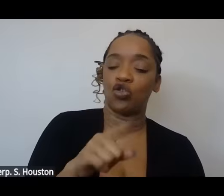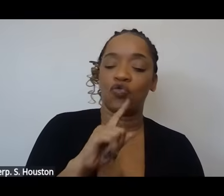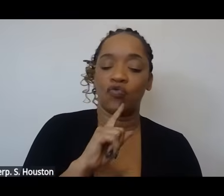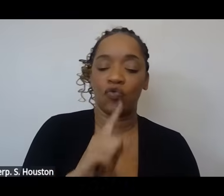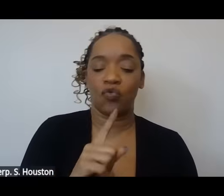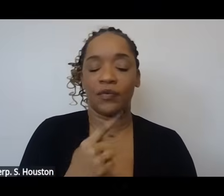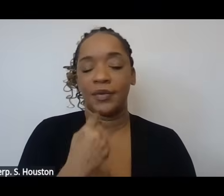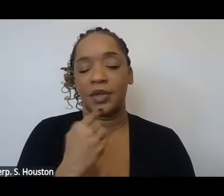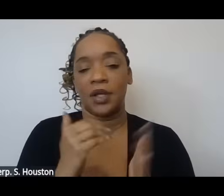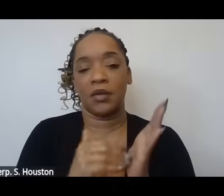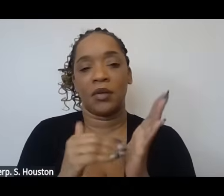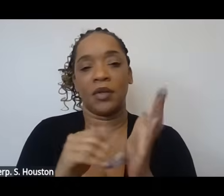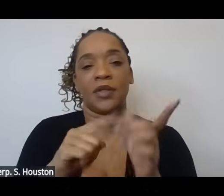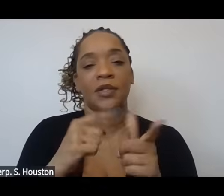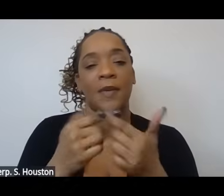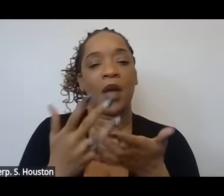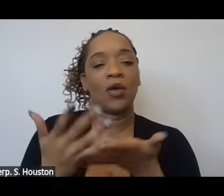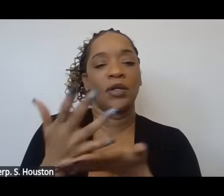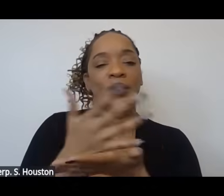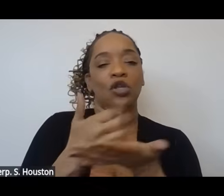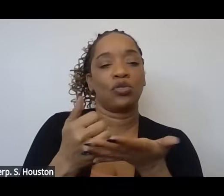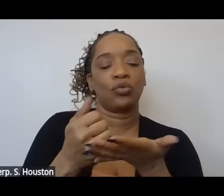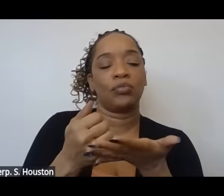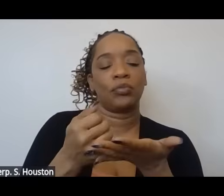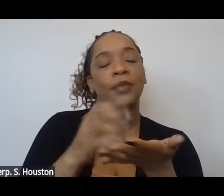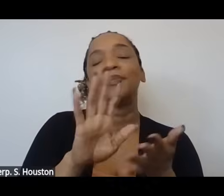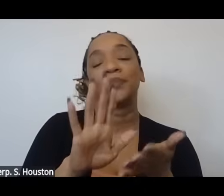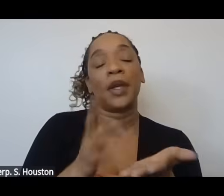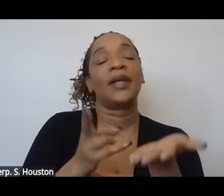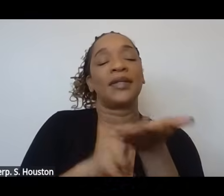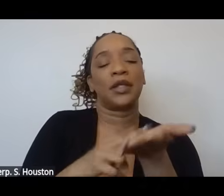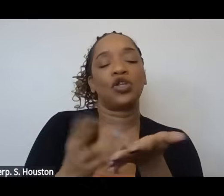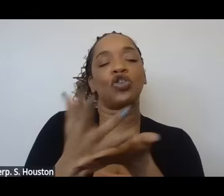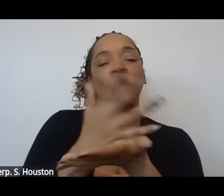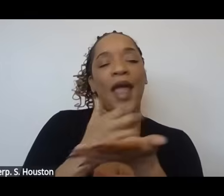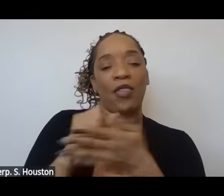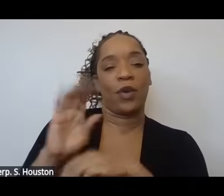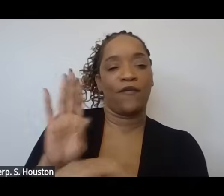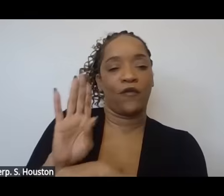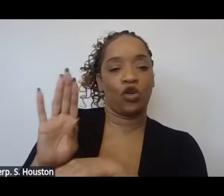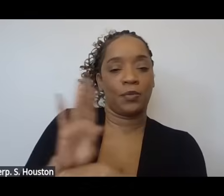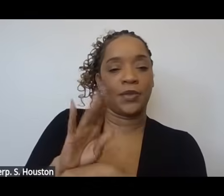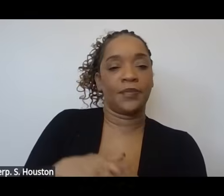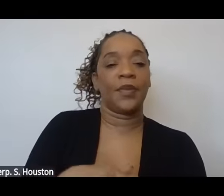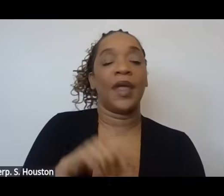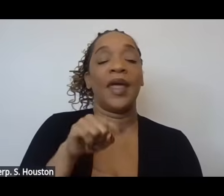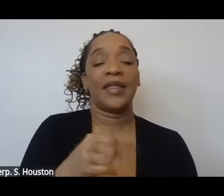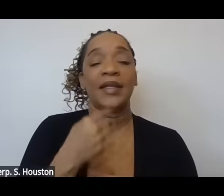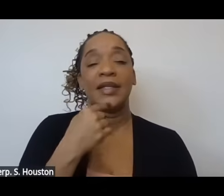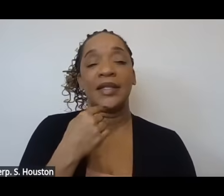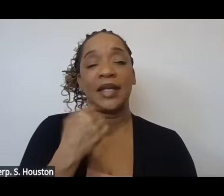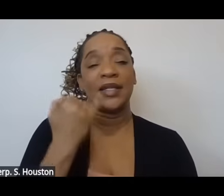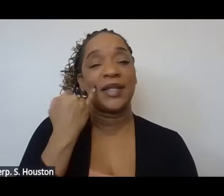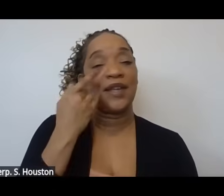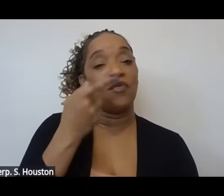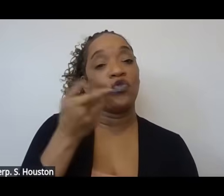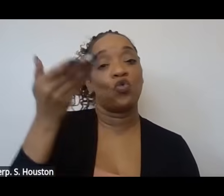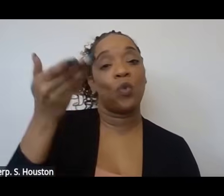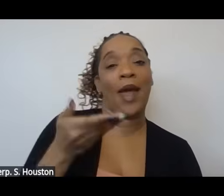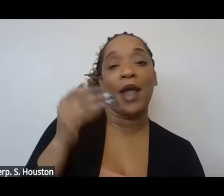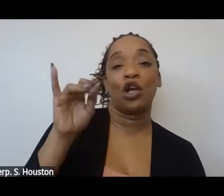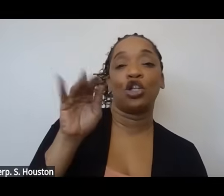signature gathering firms. This says, okay, if you have hired Jim and Sue from North